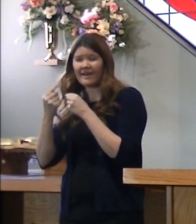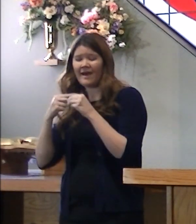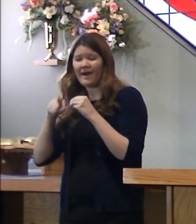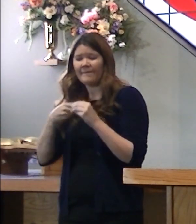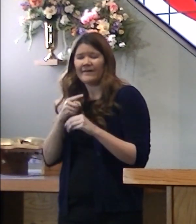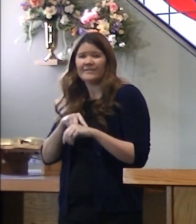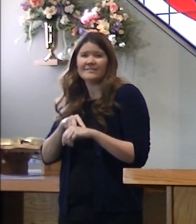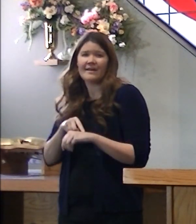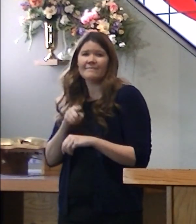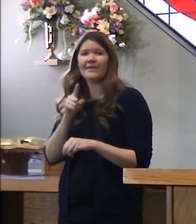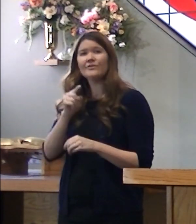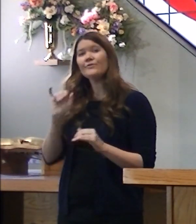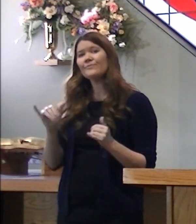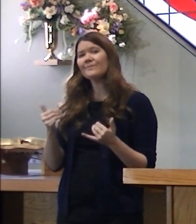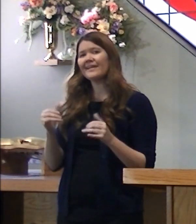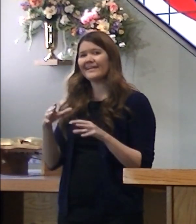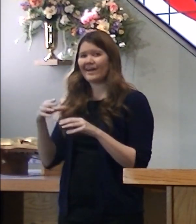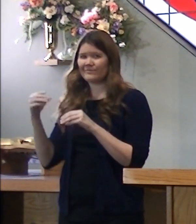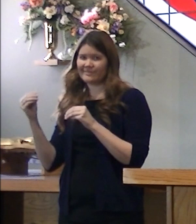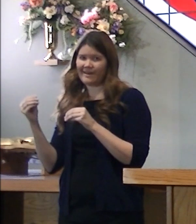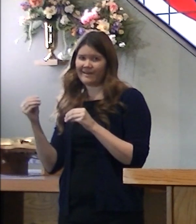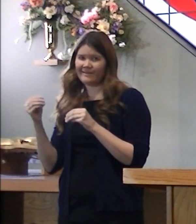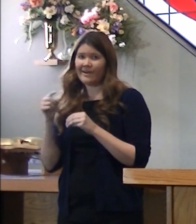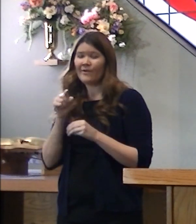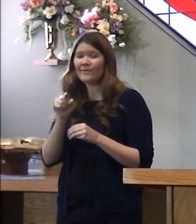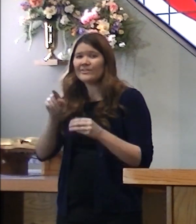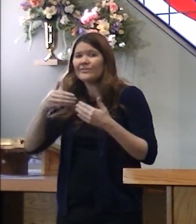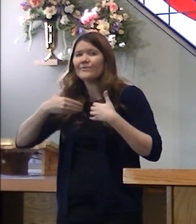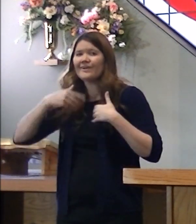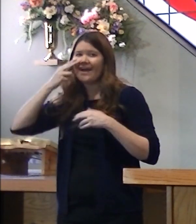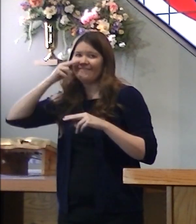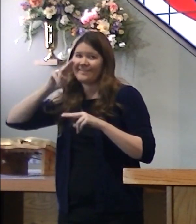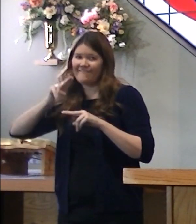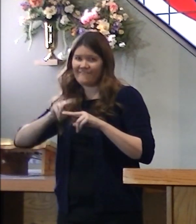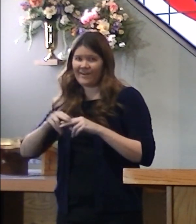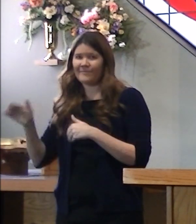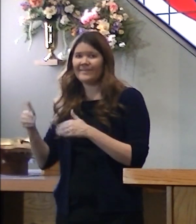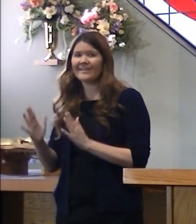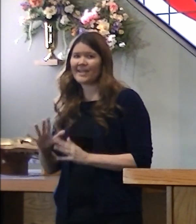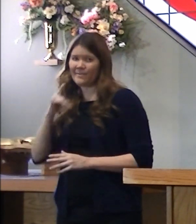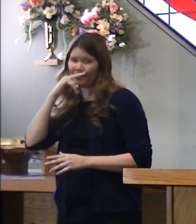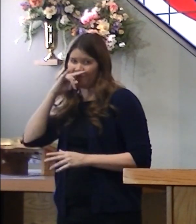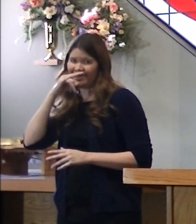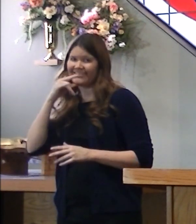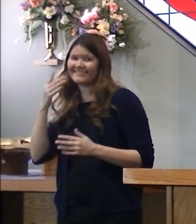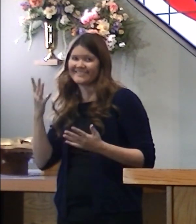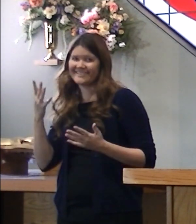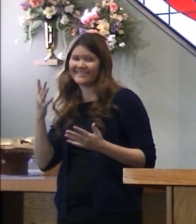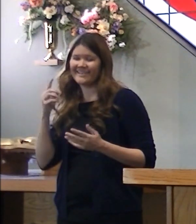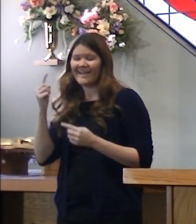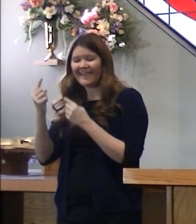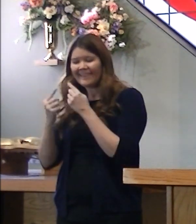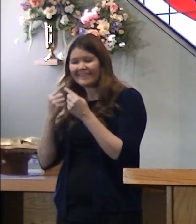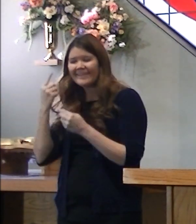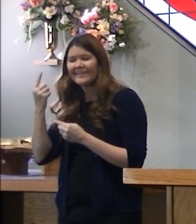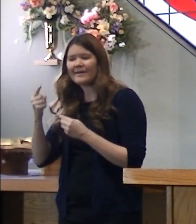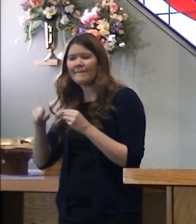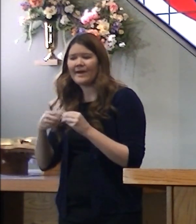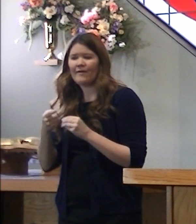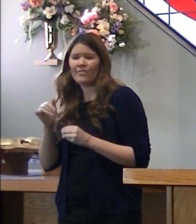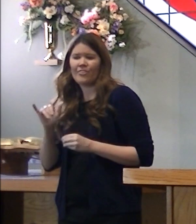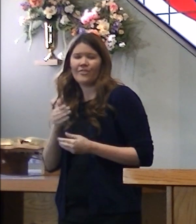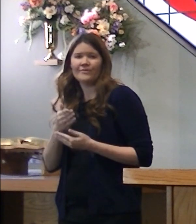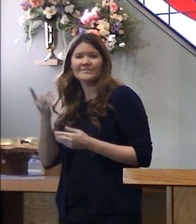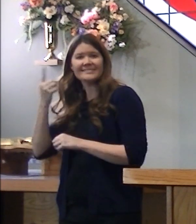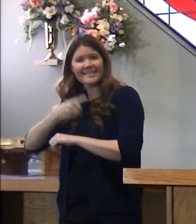you played in the backyard, when you had fun with the neighbor kids. You think about those days,